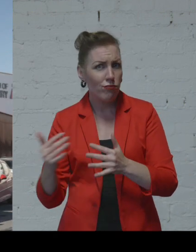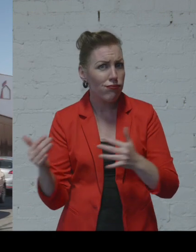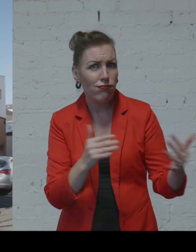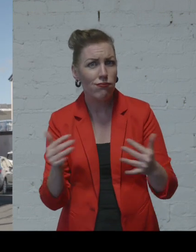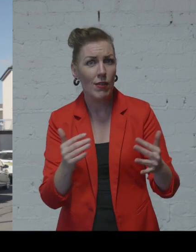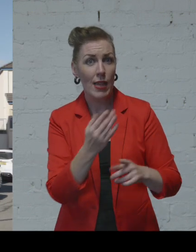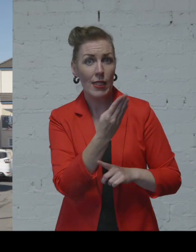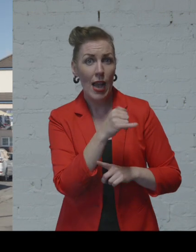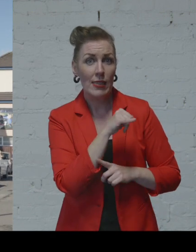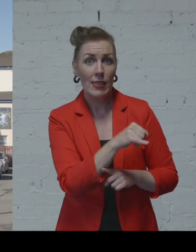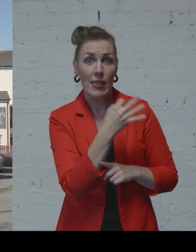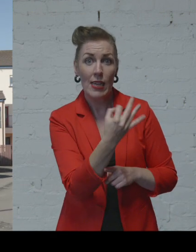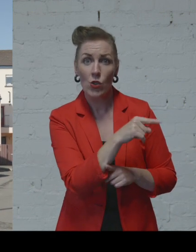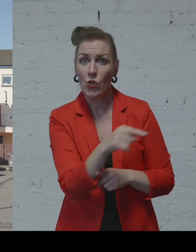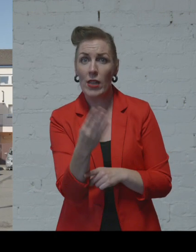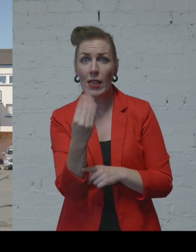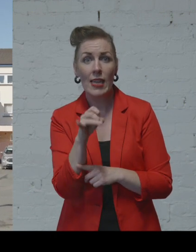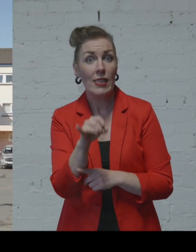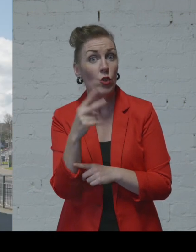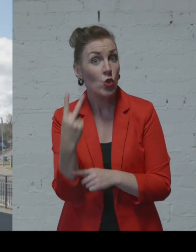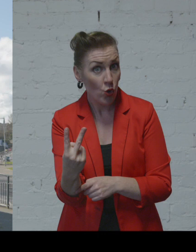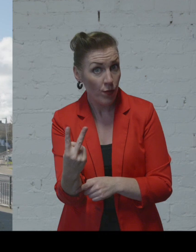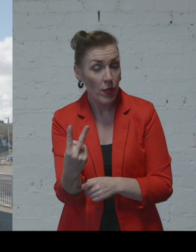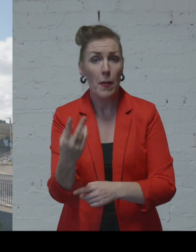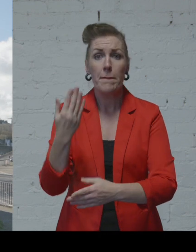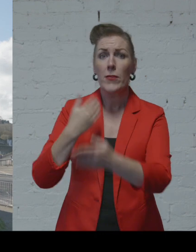of 1968 to 1972.